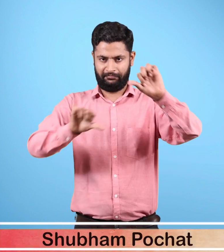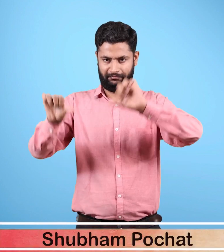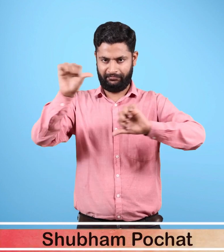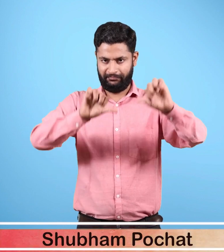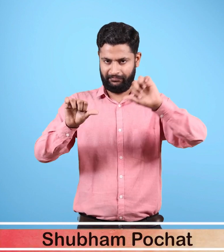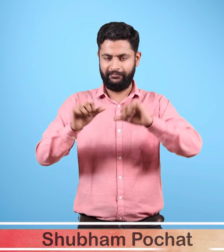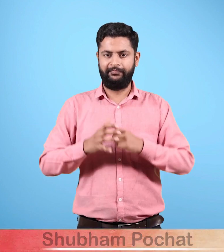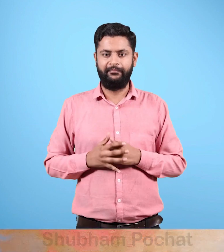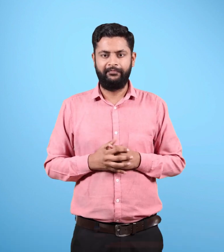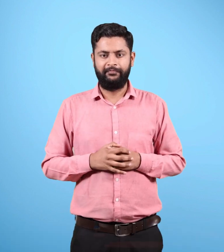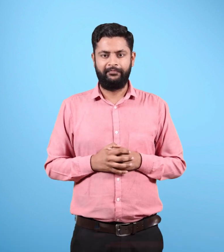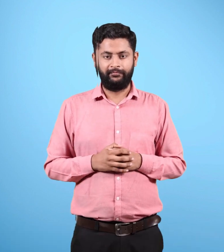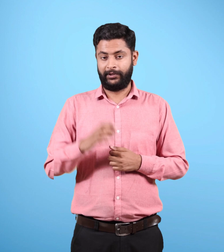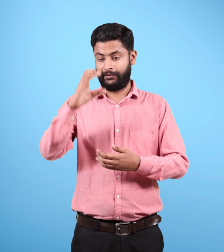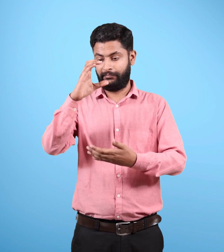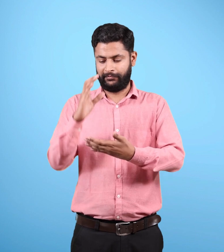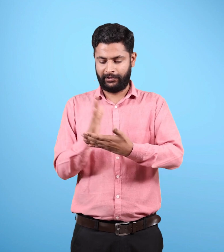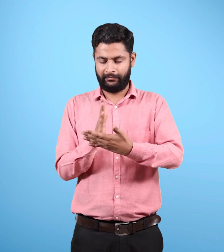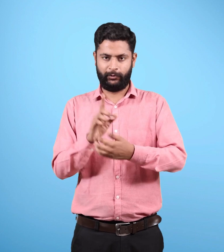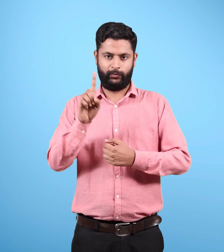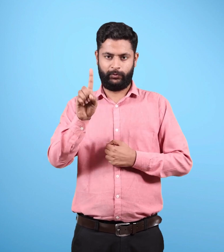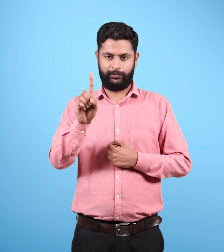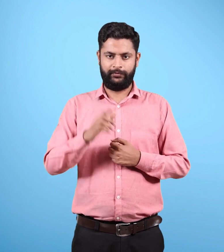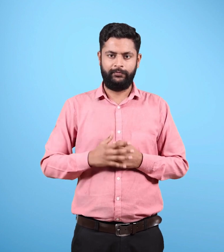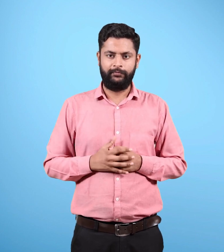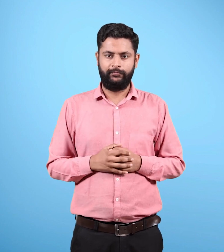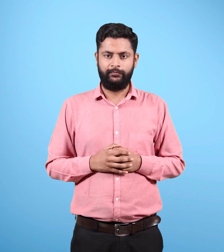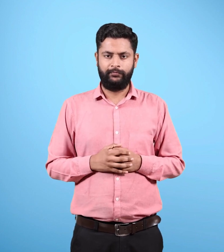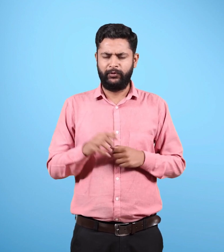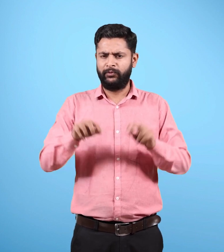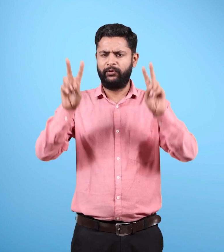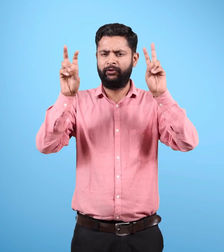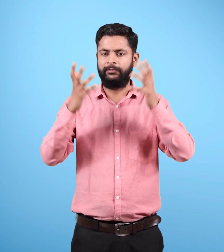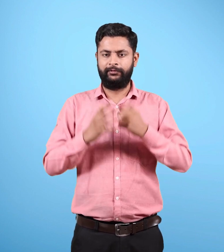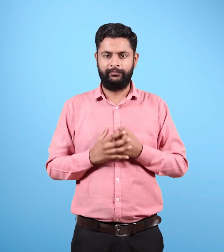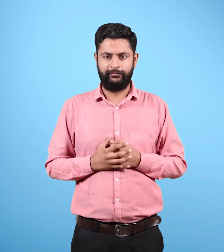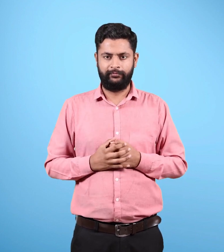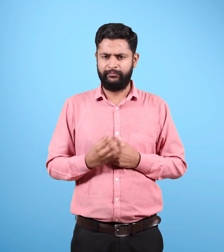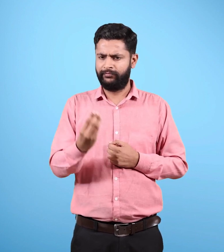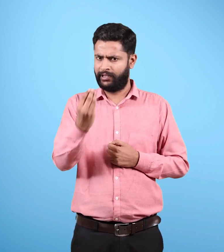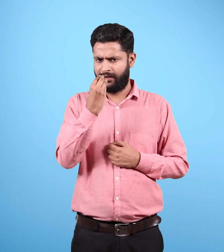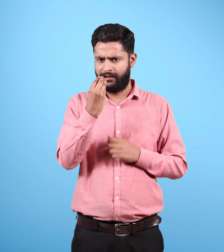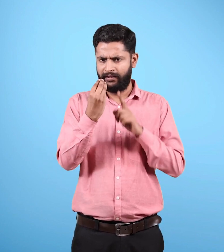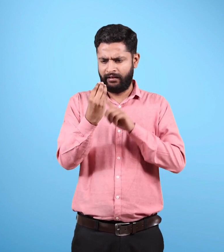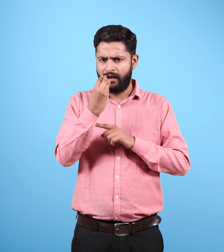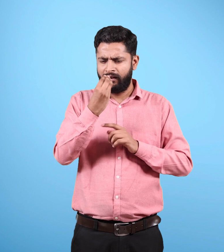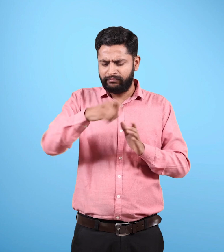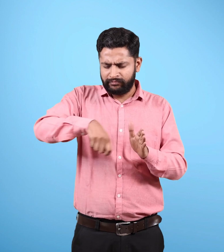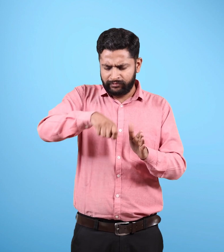NCERT presents. This is the lesson 1. Title: Food. Where